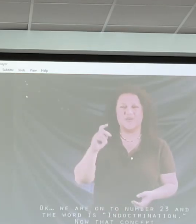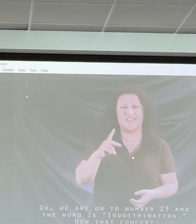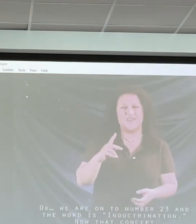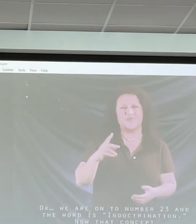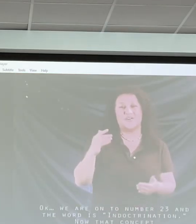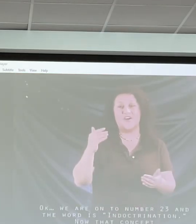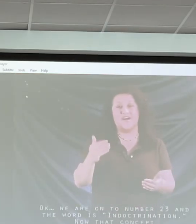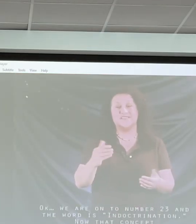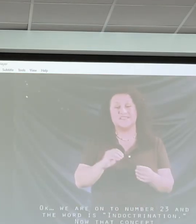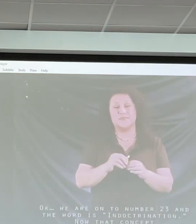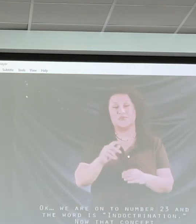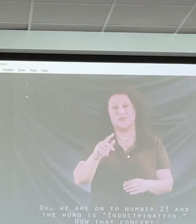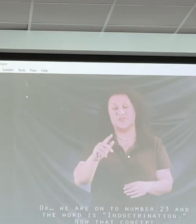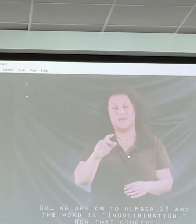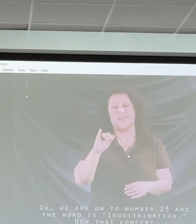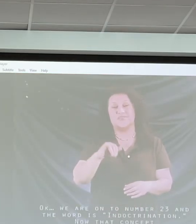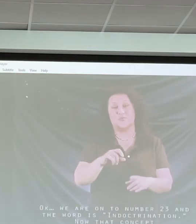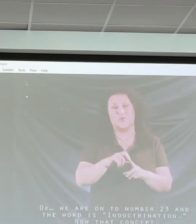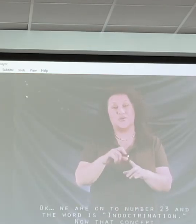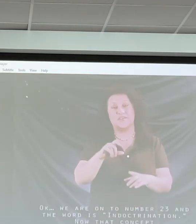Okay, we're on to number 23, and the word is